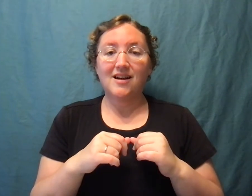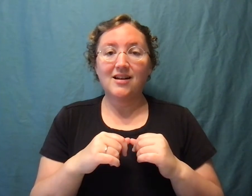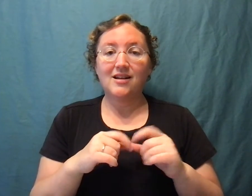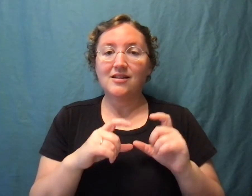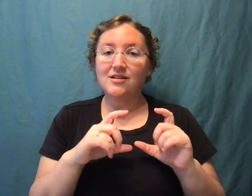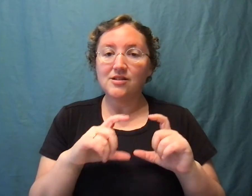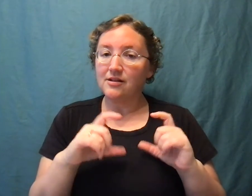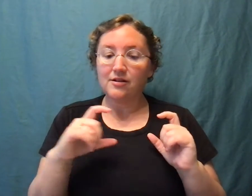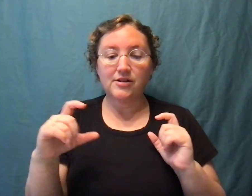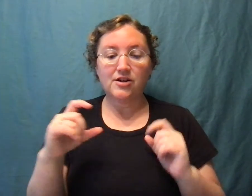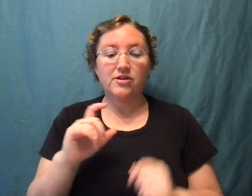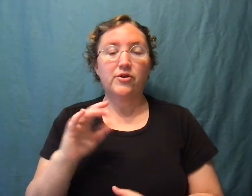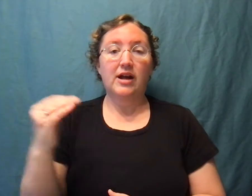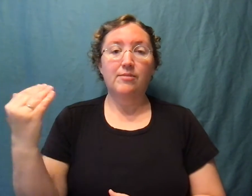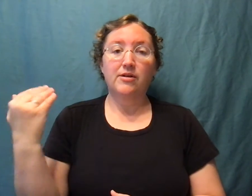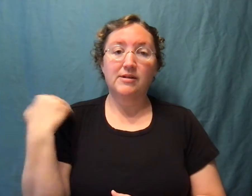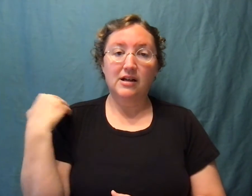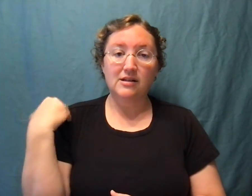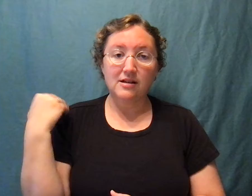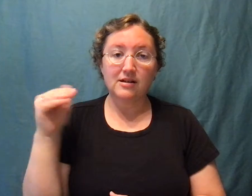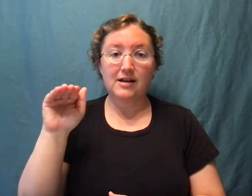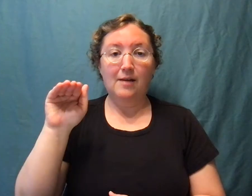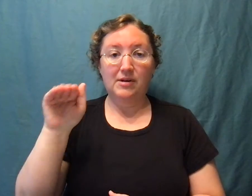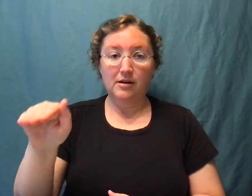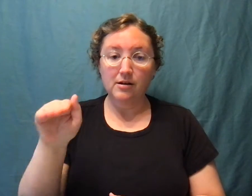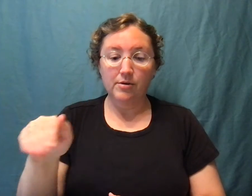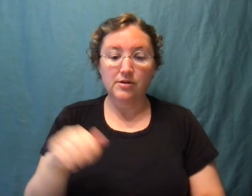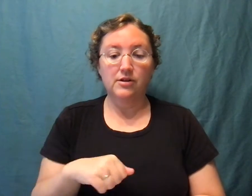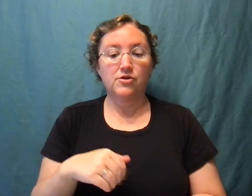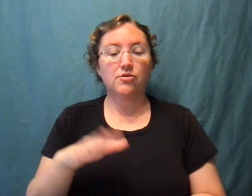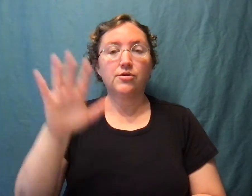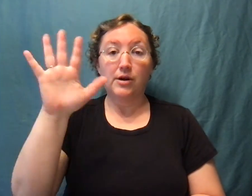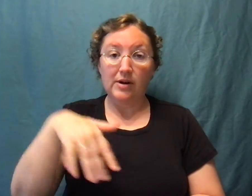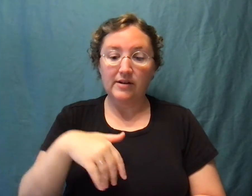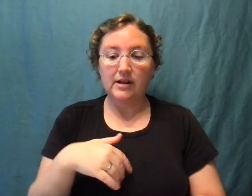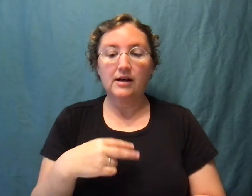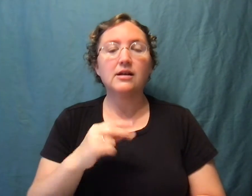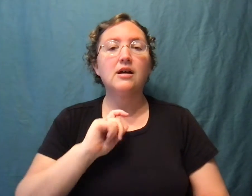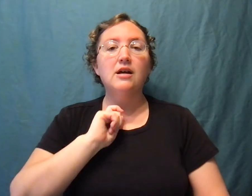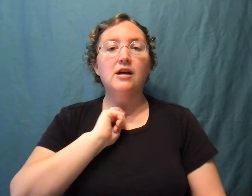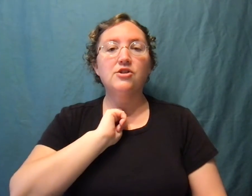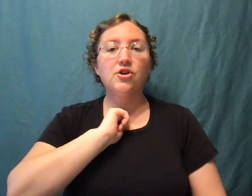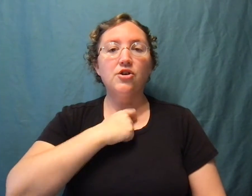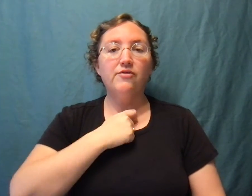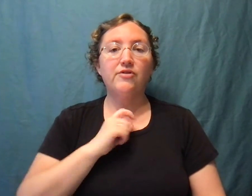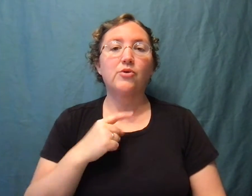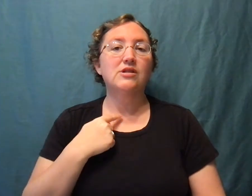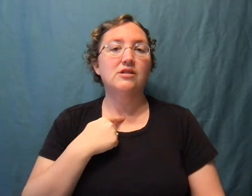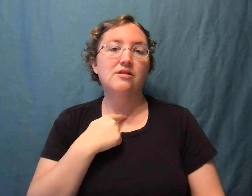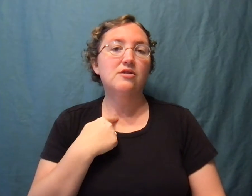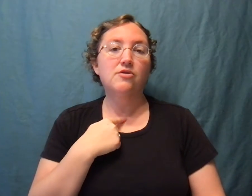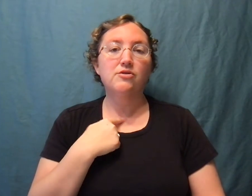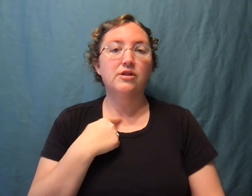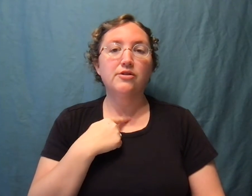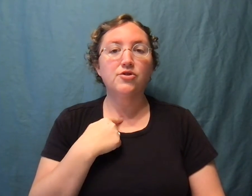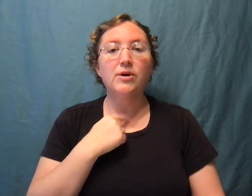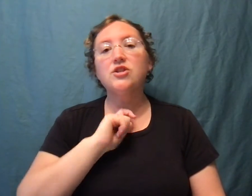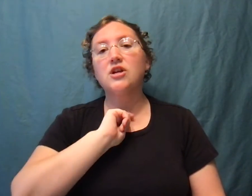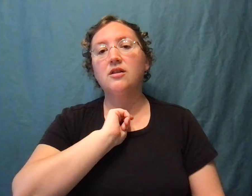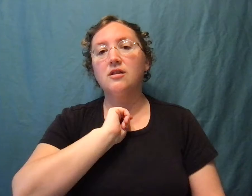in this little section of vocabulary, besides tapping a person on the shoulder and waving the hand, is turn off your voice. It's as though there's a little switch